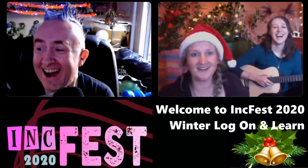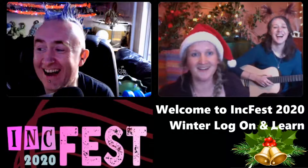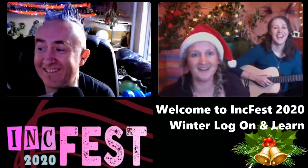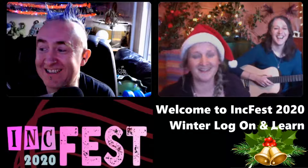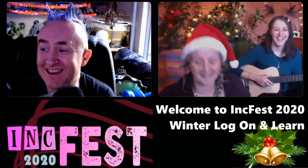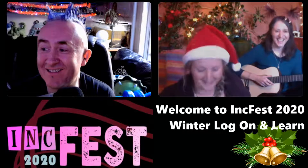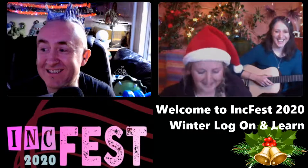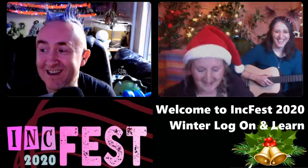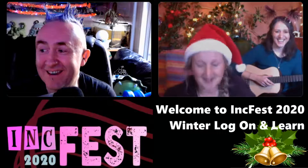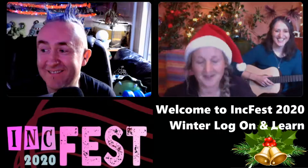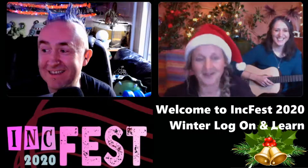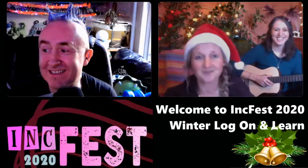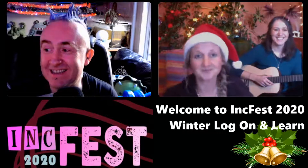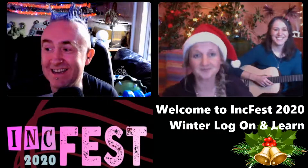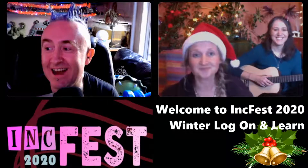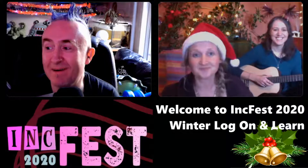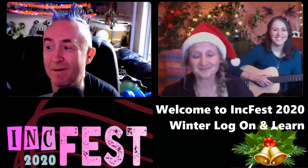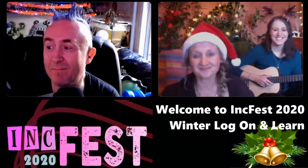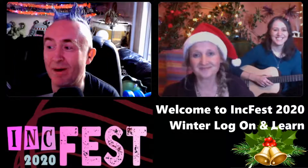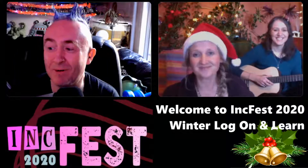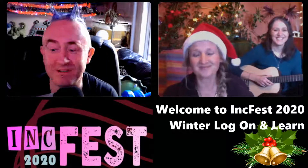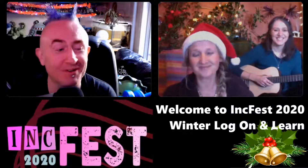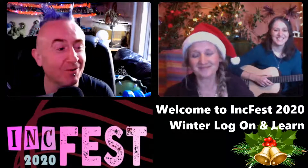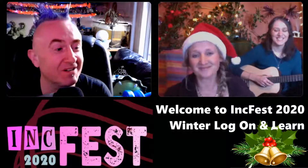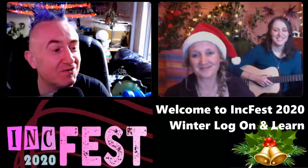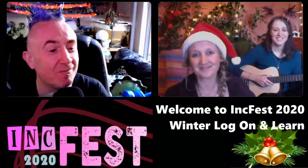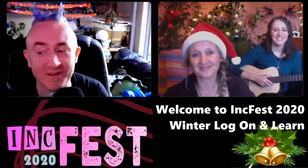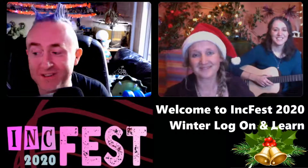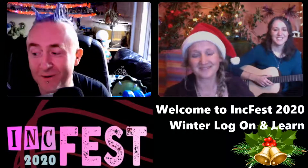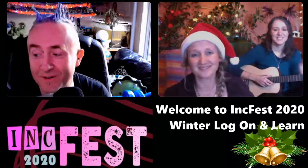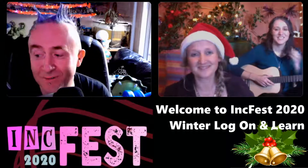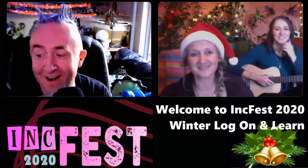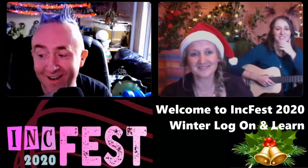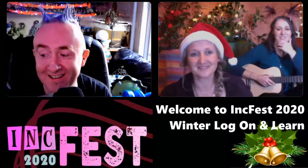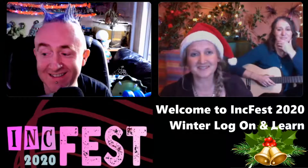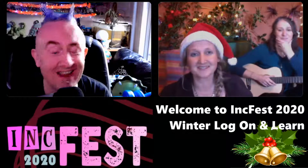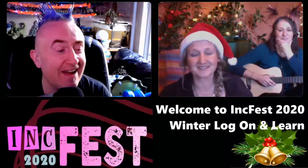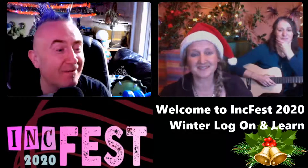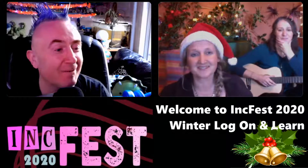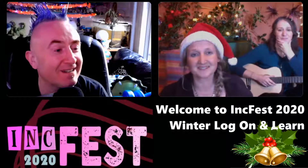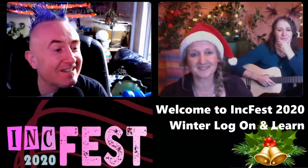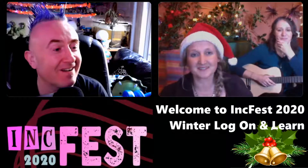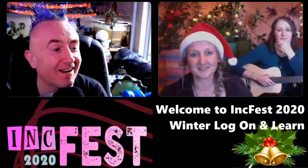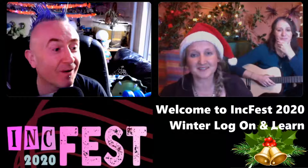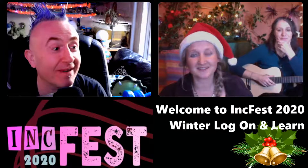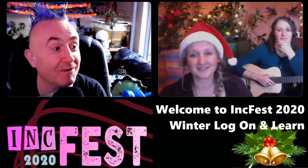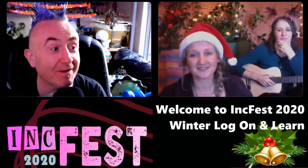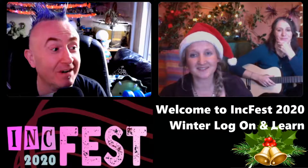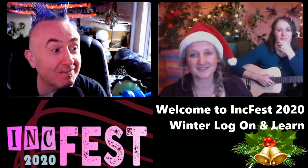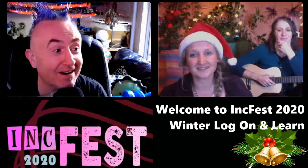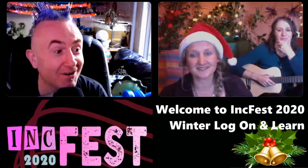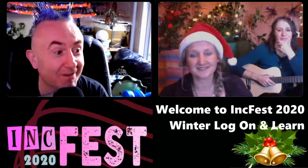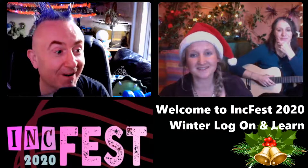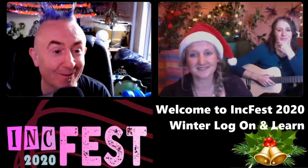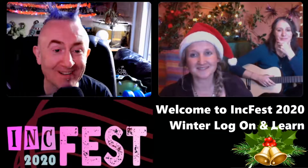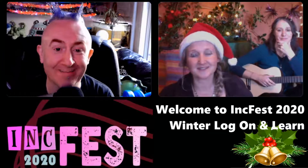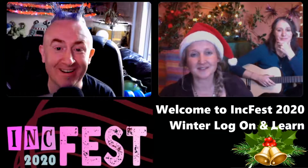it was so lovely to see Belmont School and Shrubbery School as well. I could see everybody signing along. They were doing a much better job than I was, to be